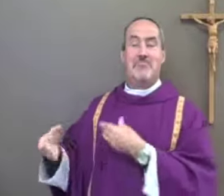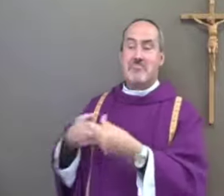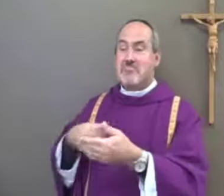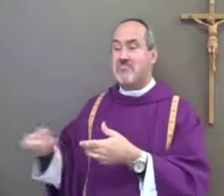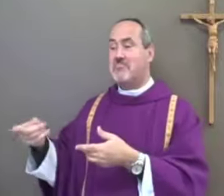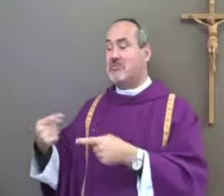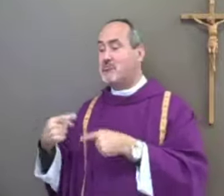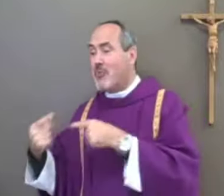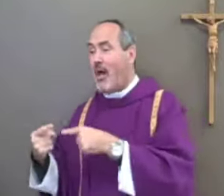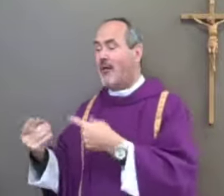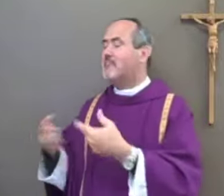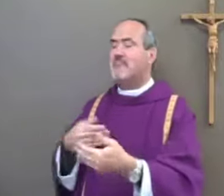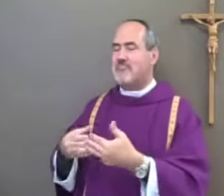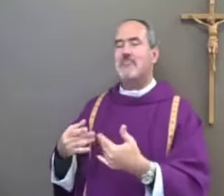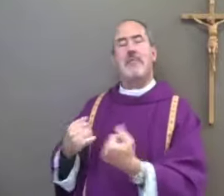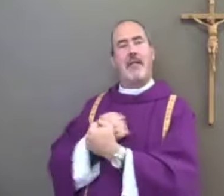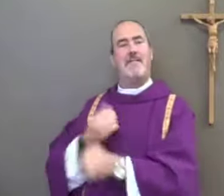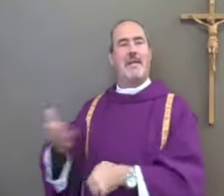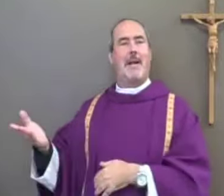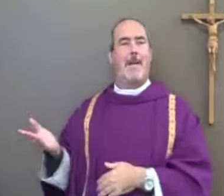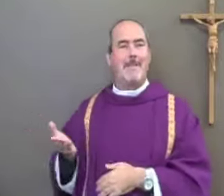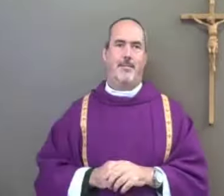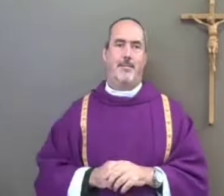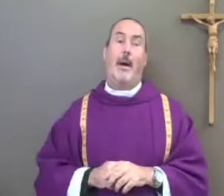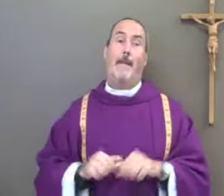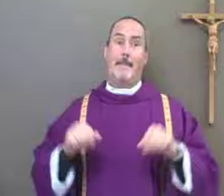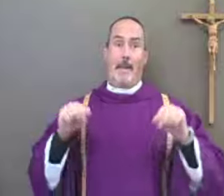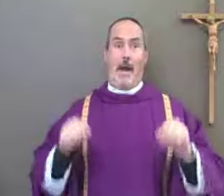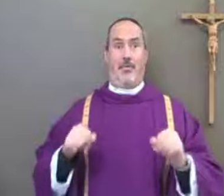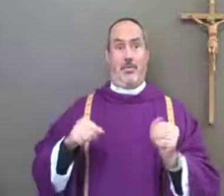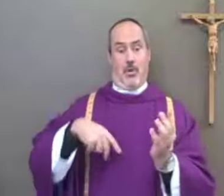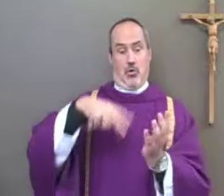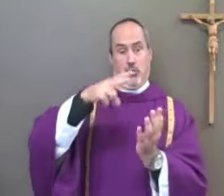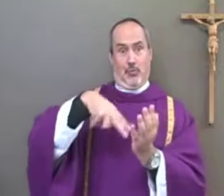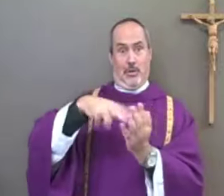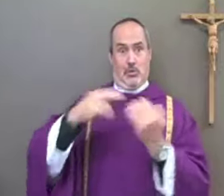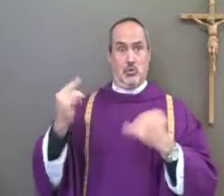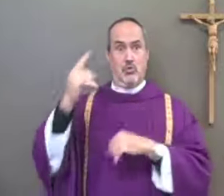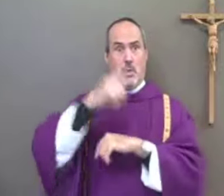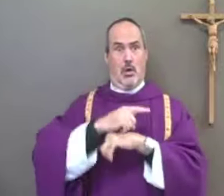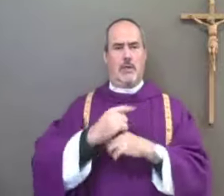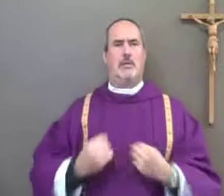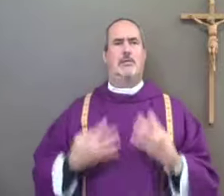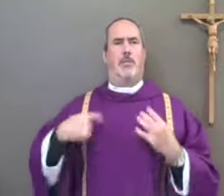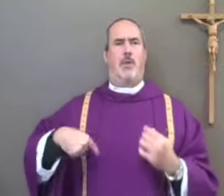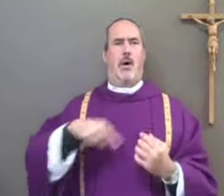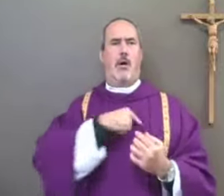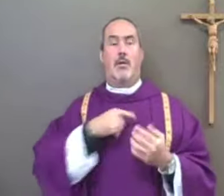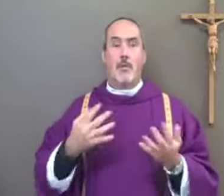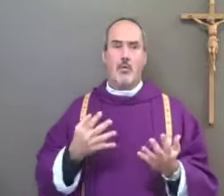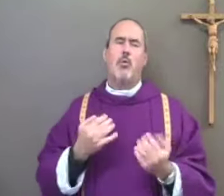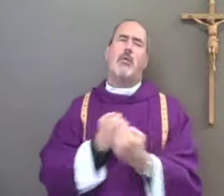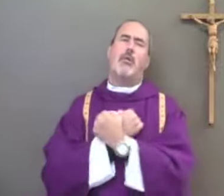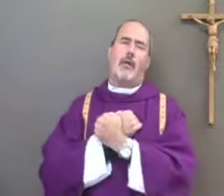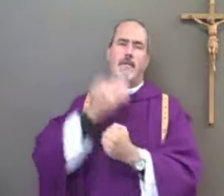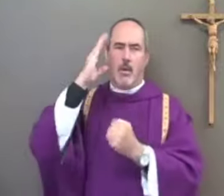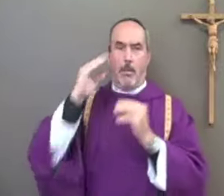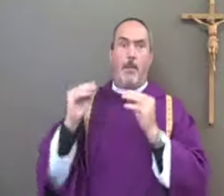to accept them in spite of their troubles or faults. So I think today's reading inspires us to